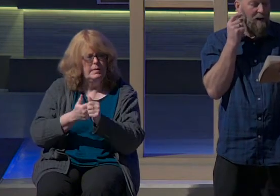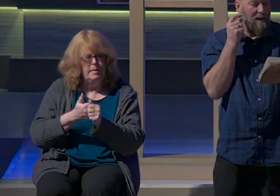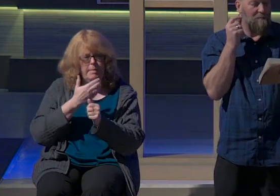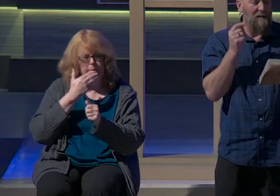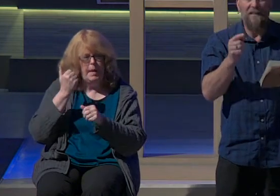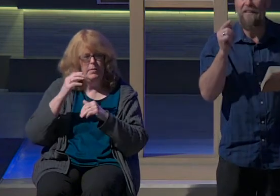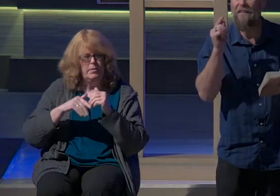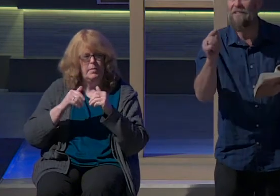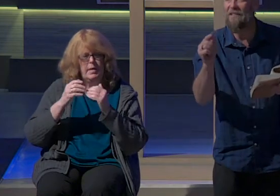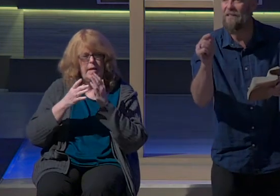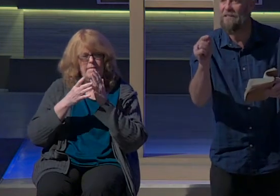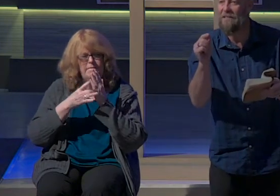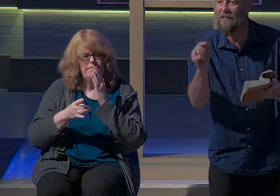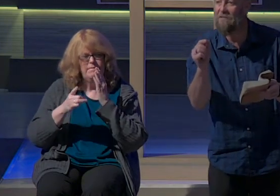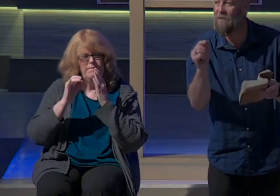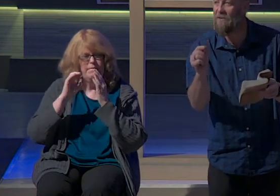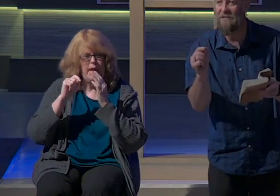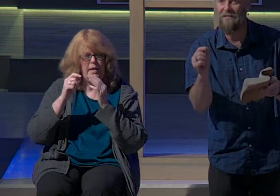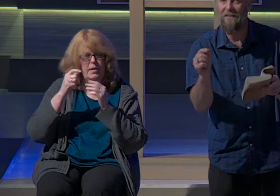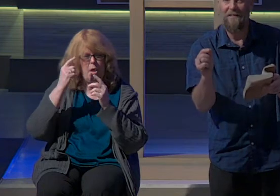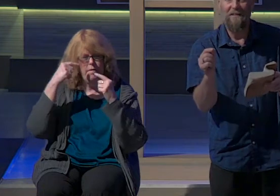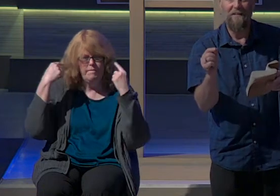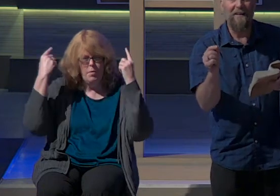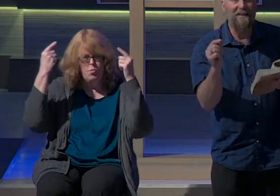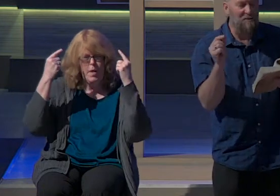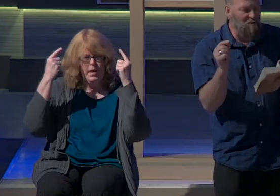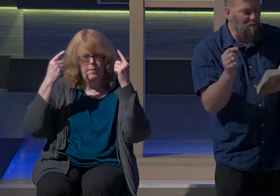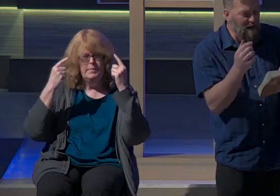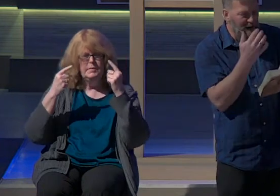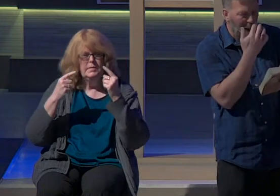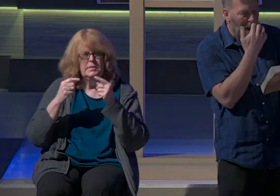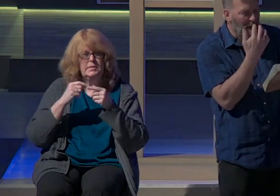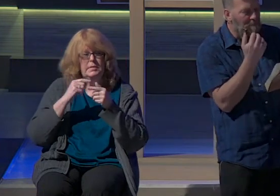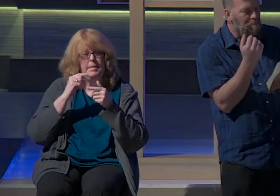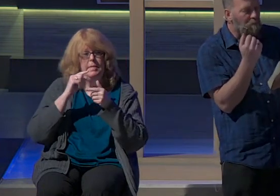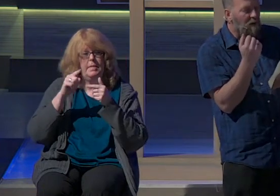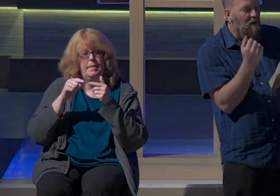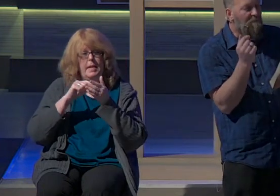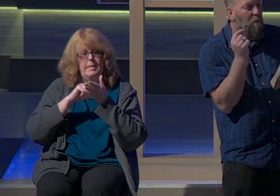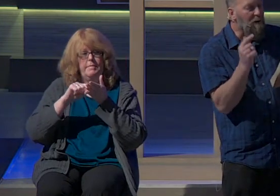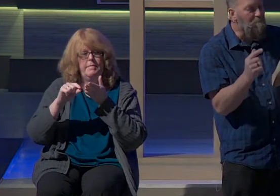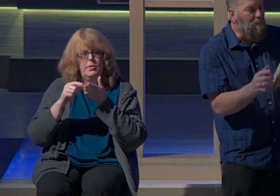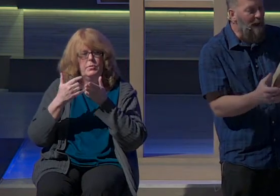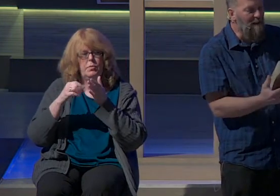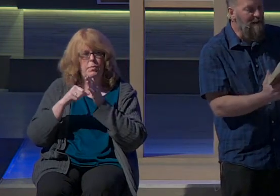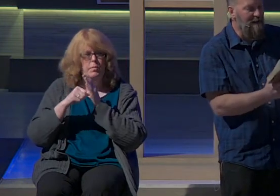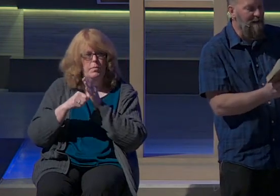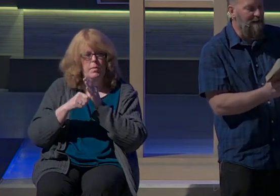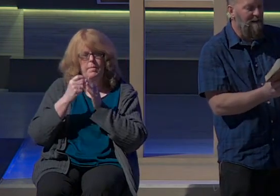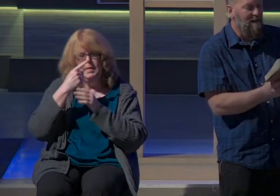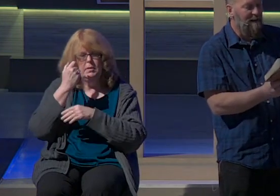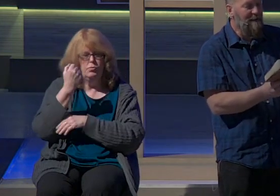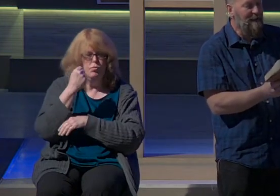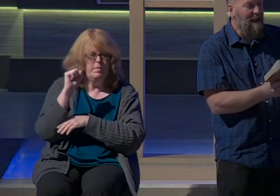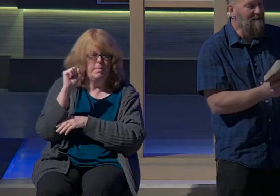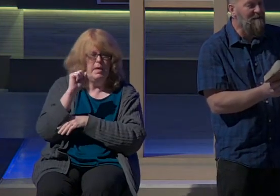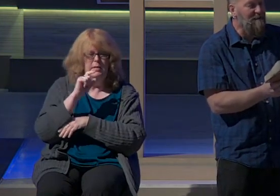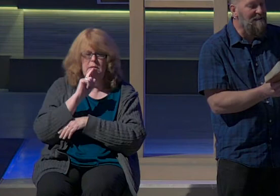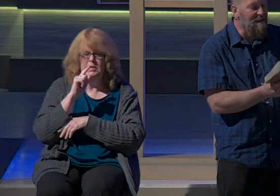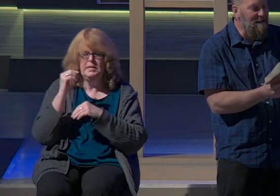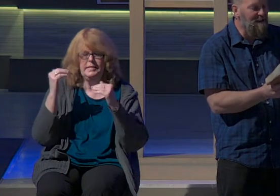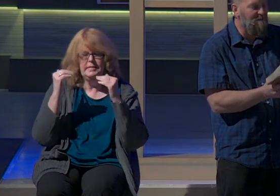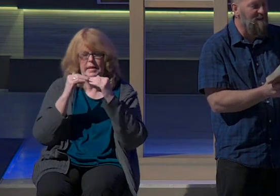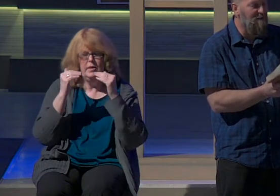of rams. Listen to this next verse. It is striking. For rebellion is as